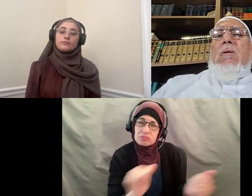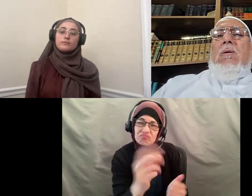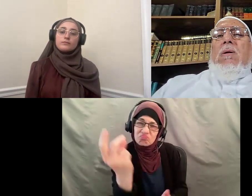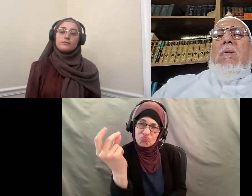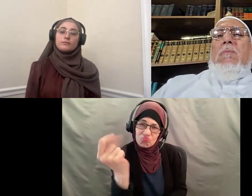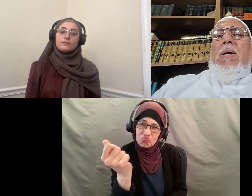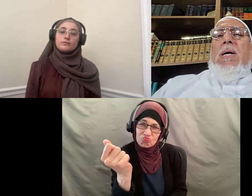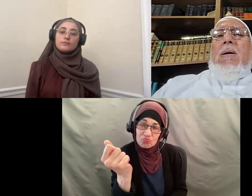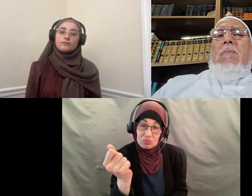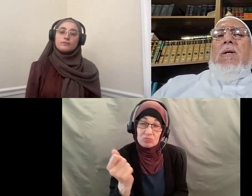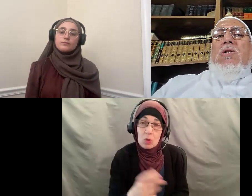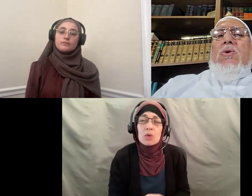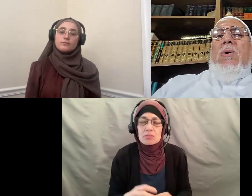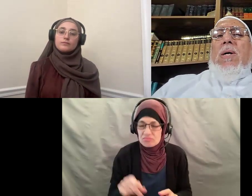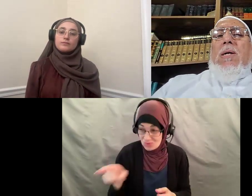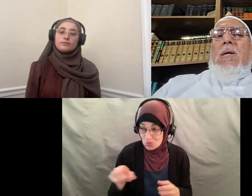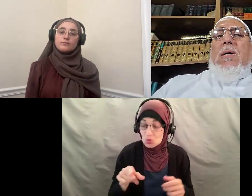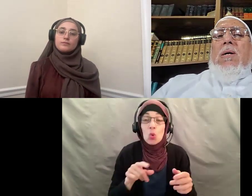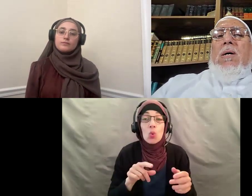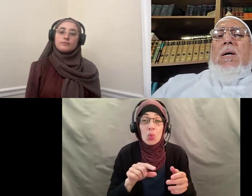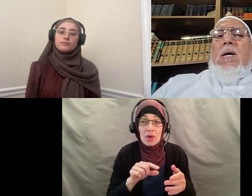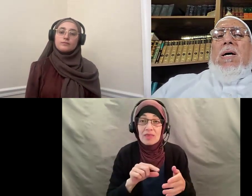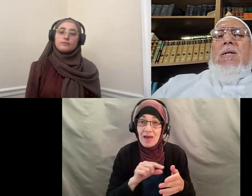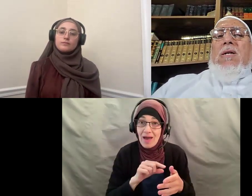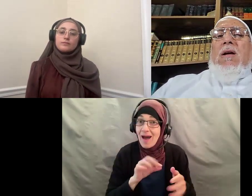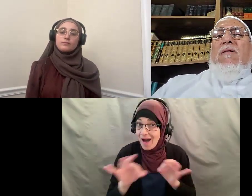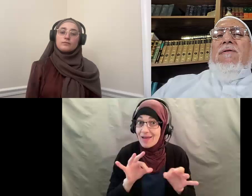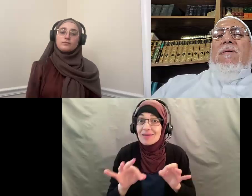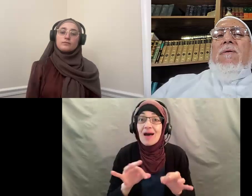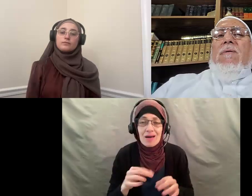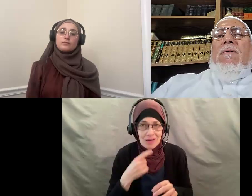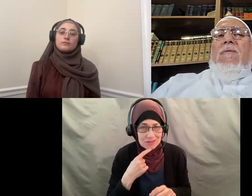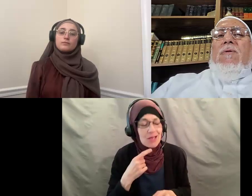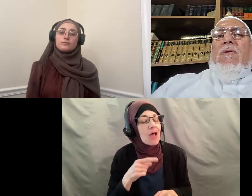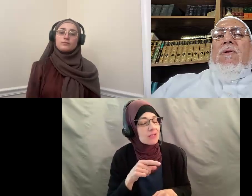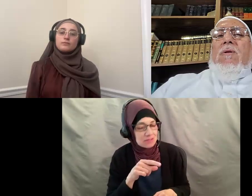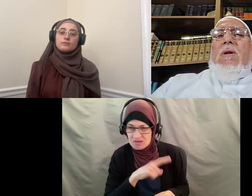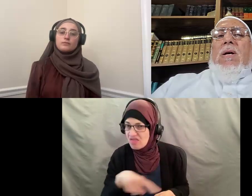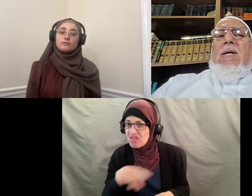they all became destroyed as if